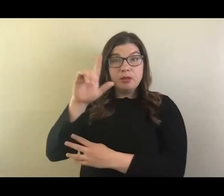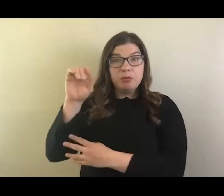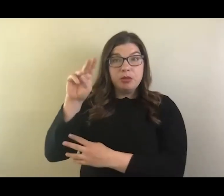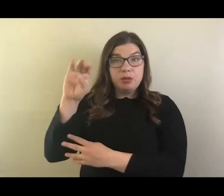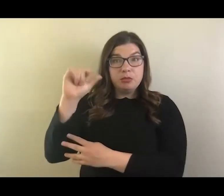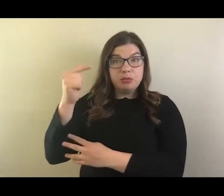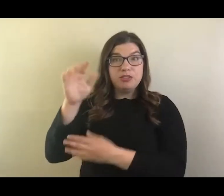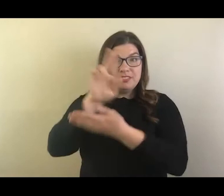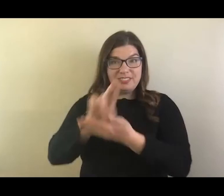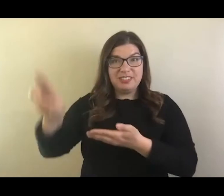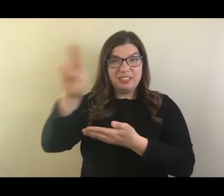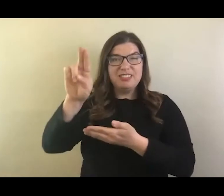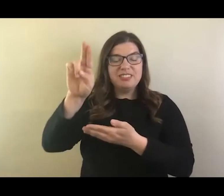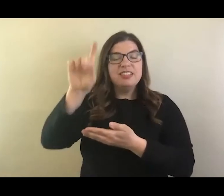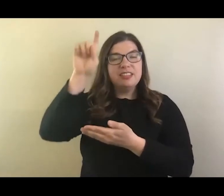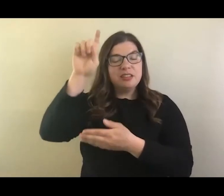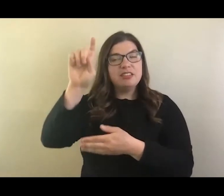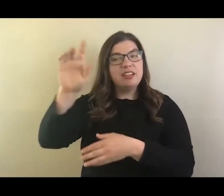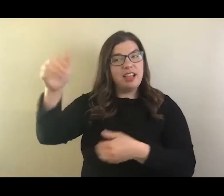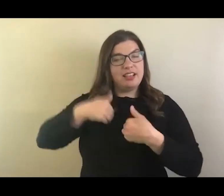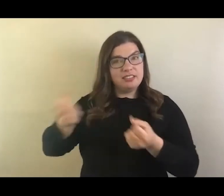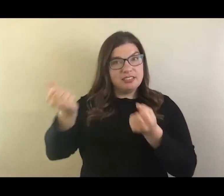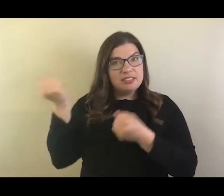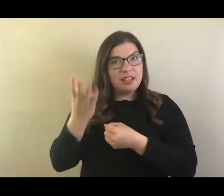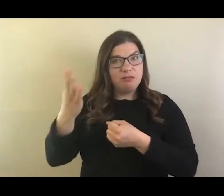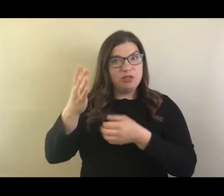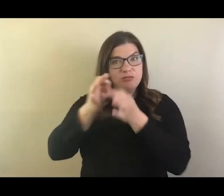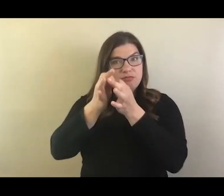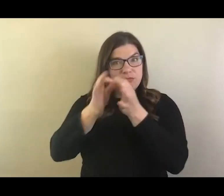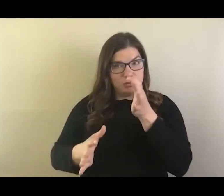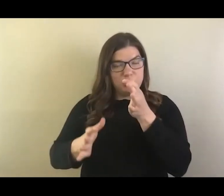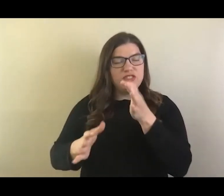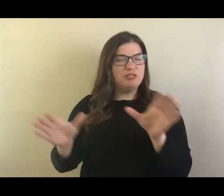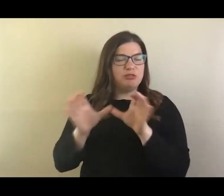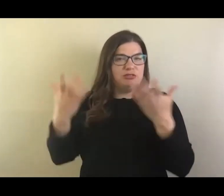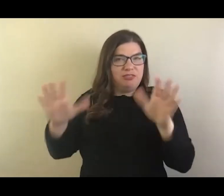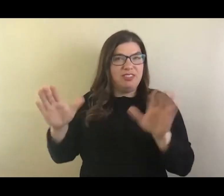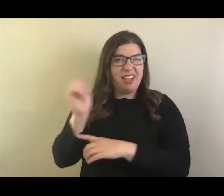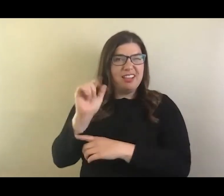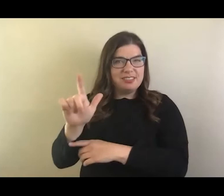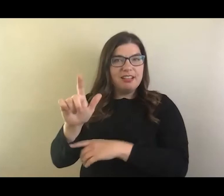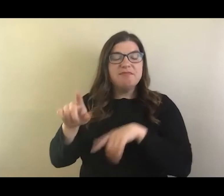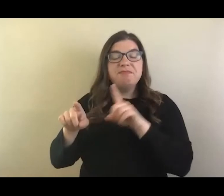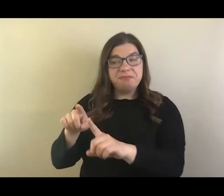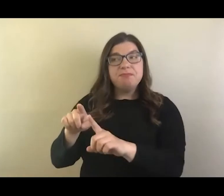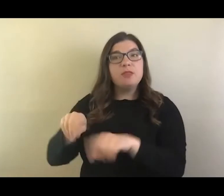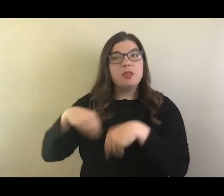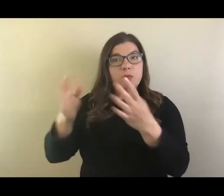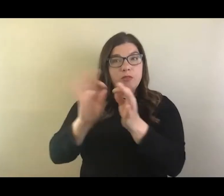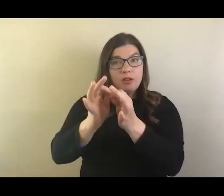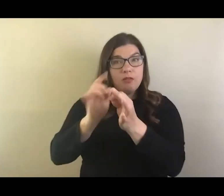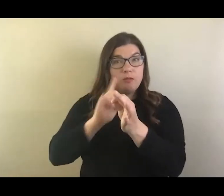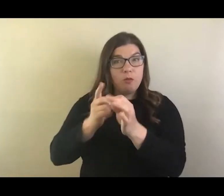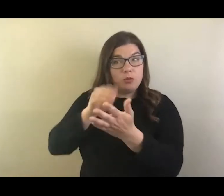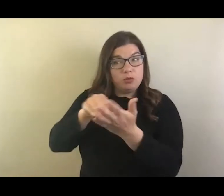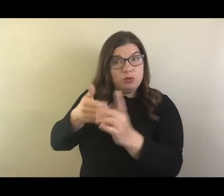Bloomsburg University employs several certified American Sign Language interpreters who provide interpreting for our deaf and hard